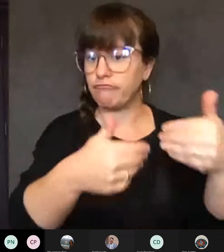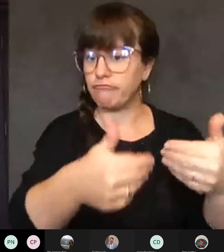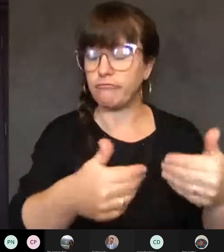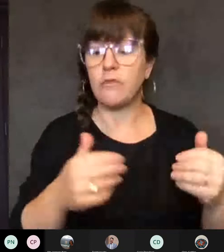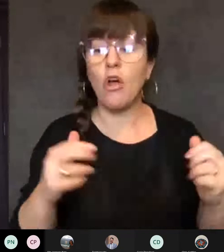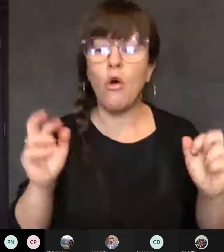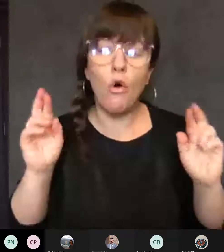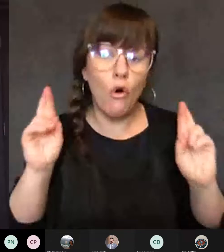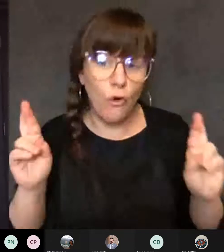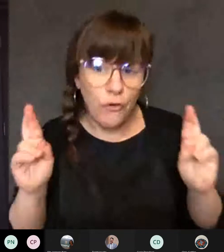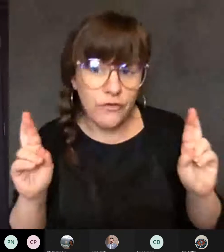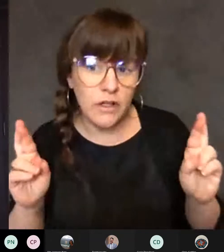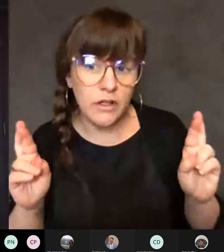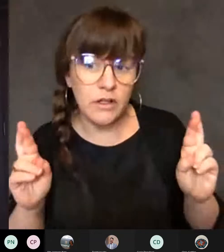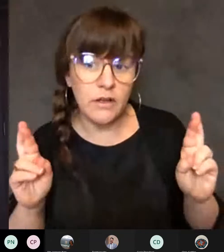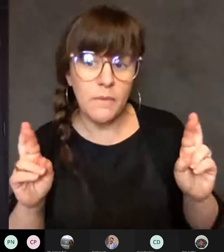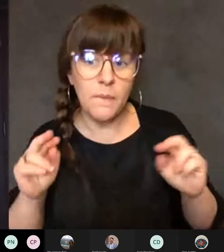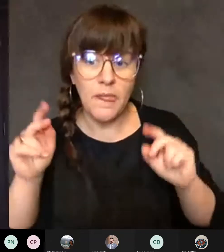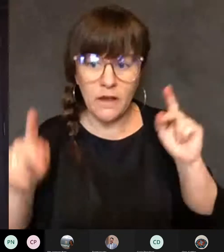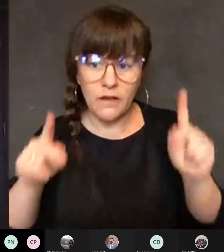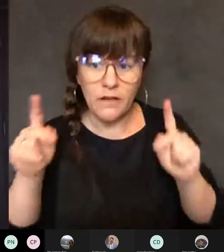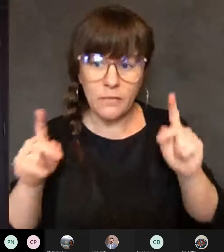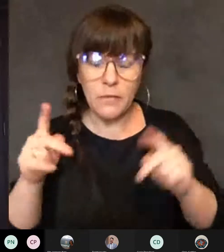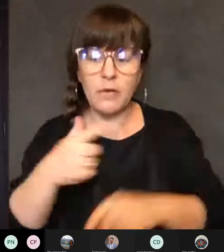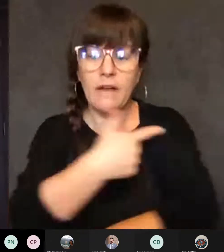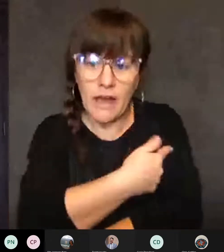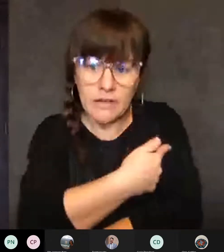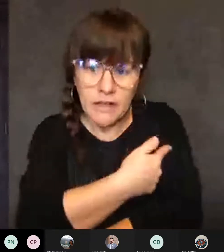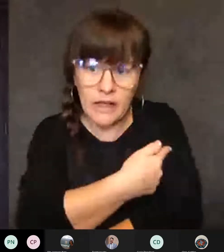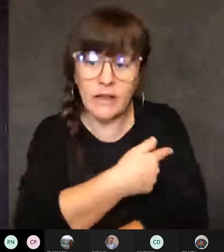as people get vaccinated,